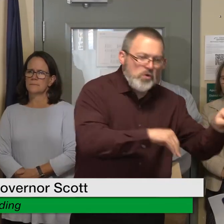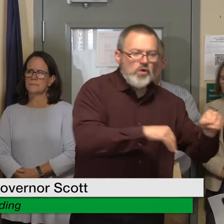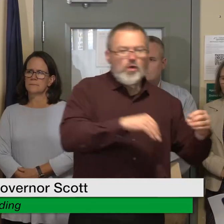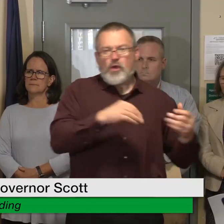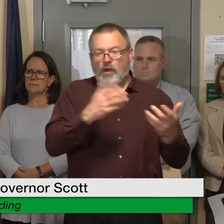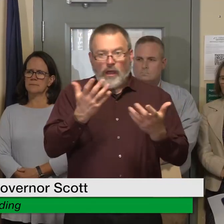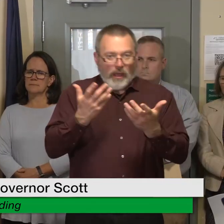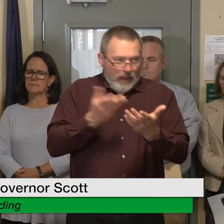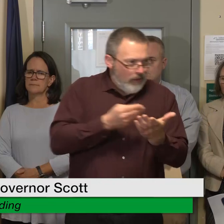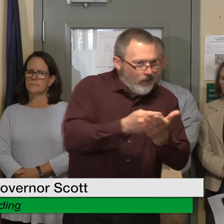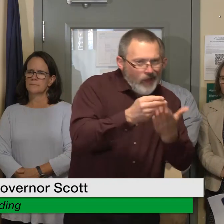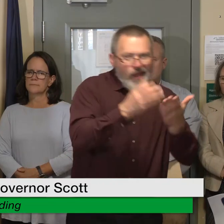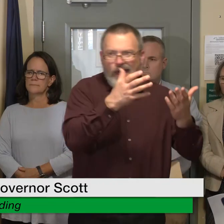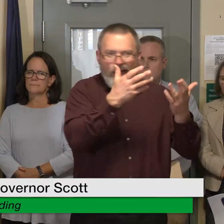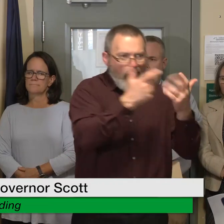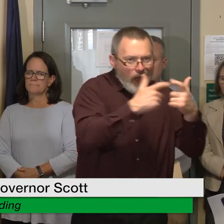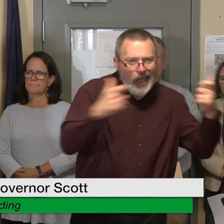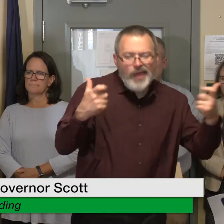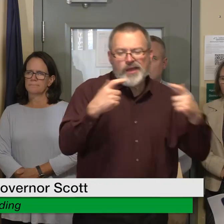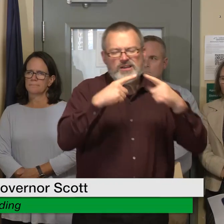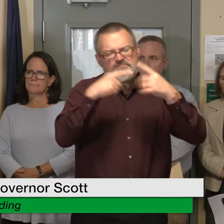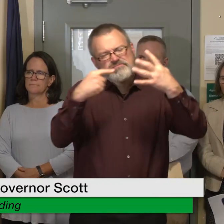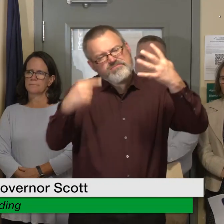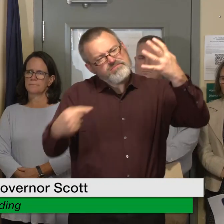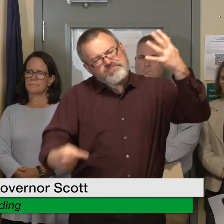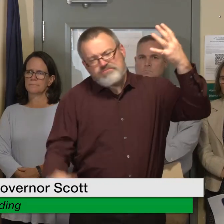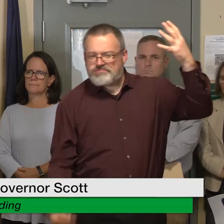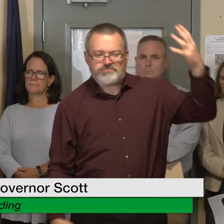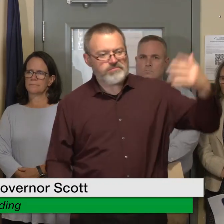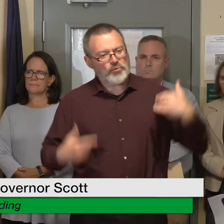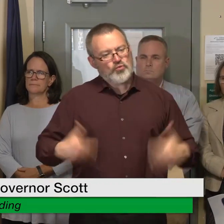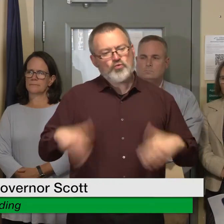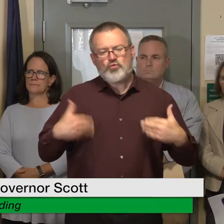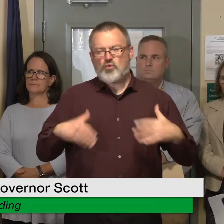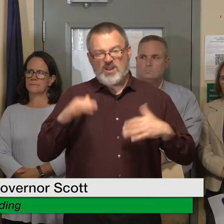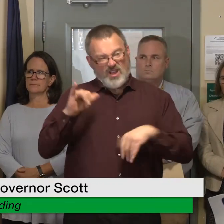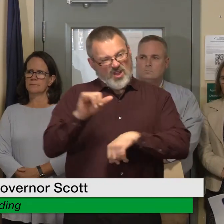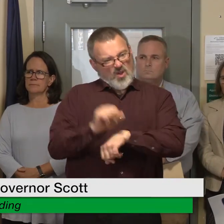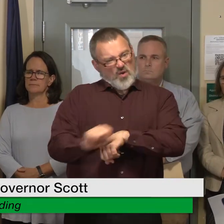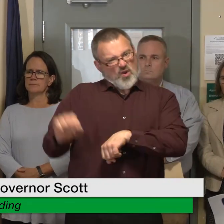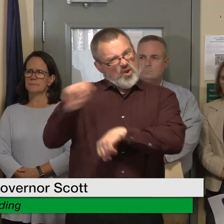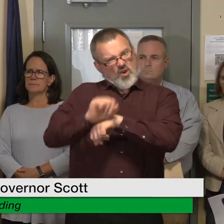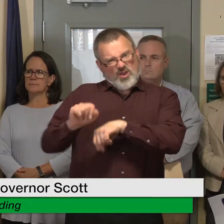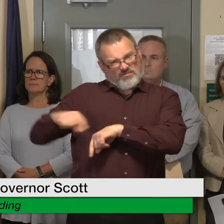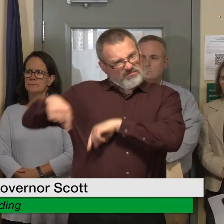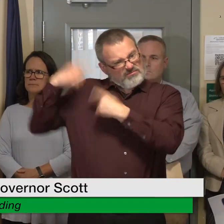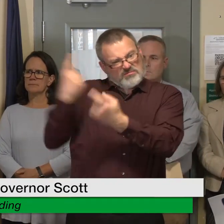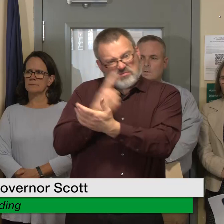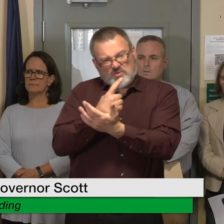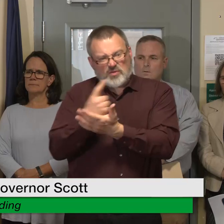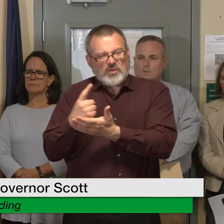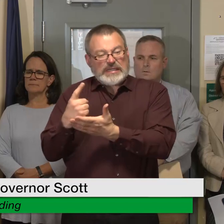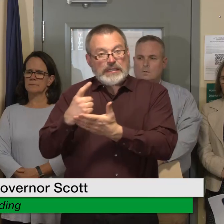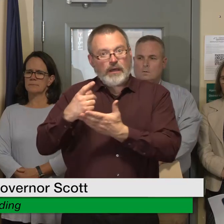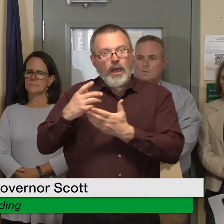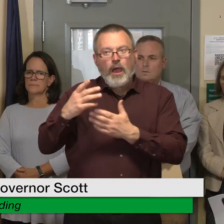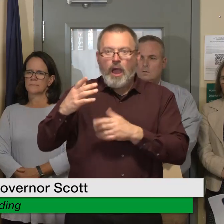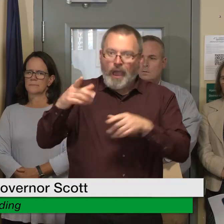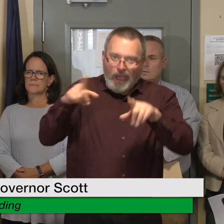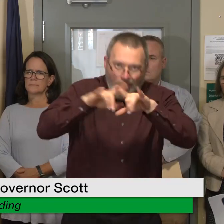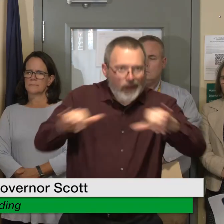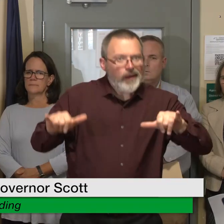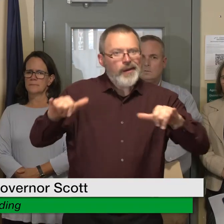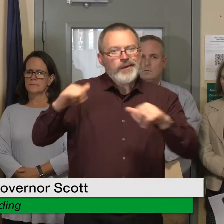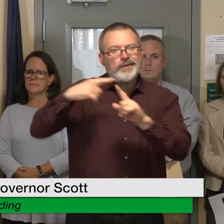hours can make a big difference for someone who's been at it a while, especially in this heat. Again,